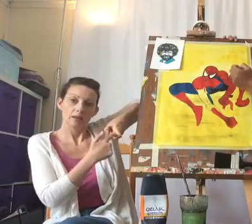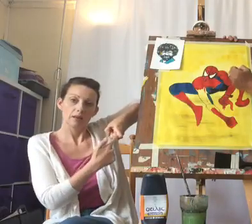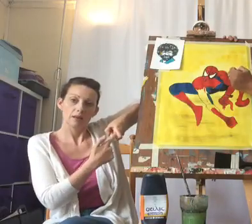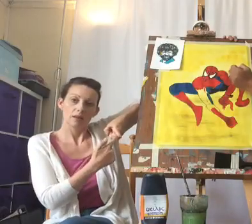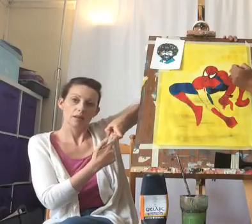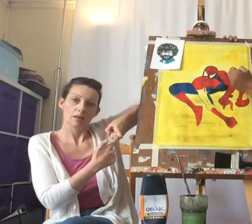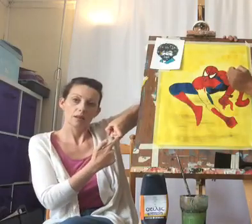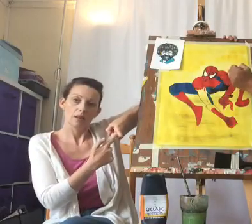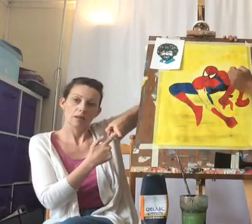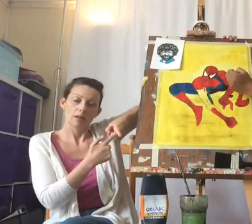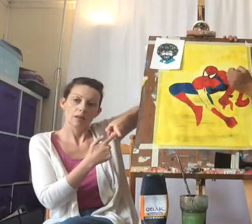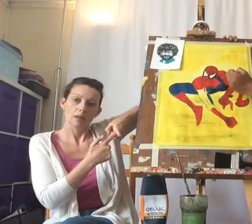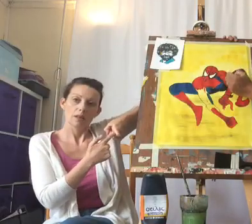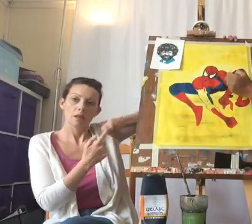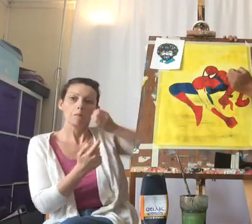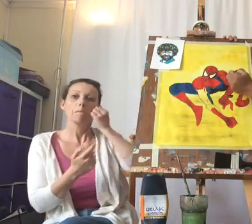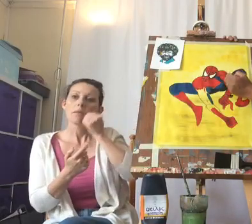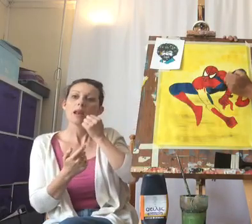you do like the muscle